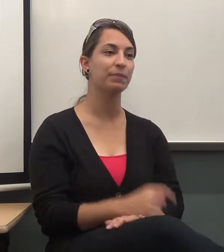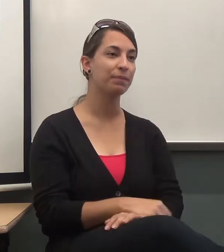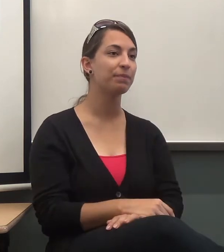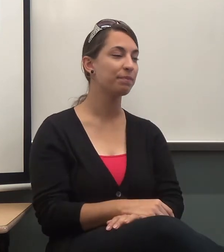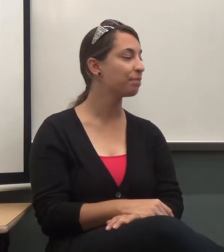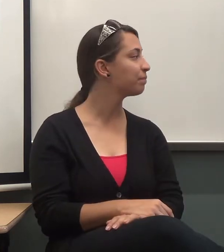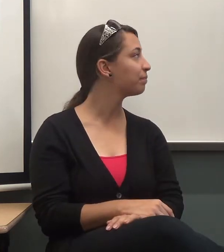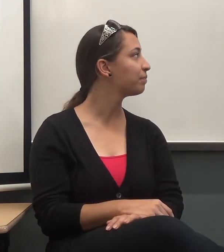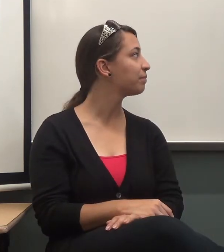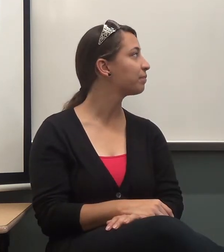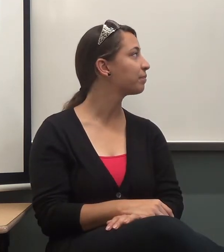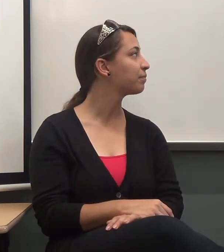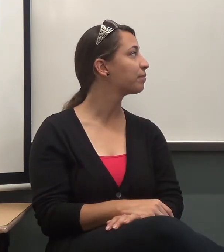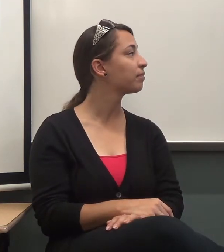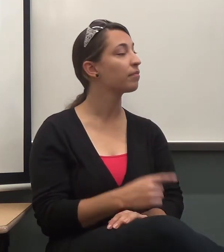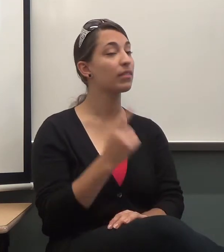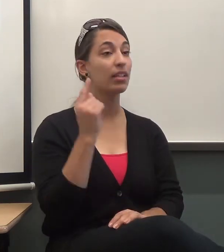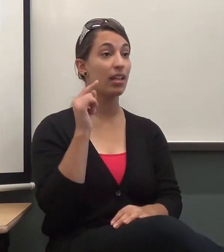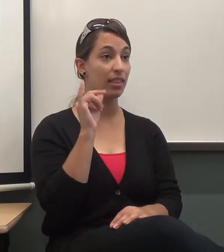And this supports